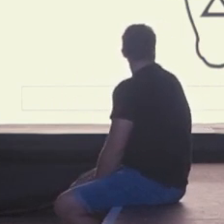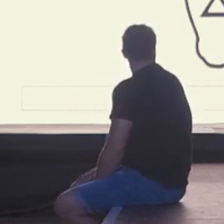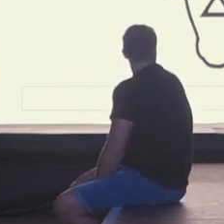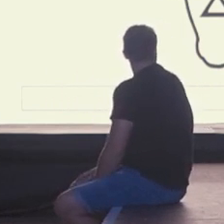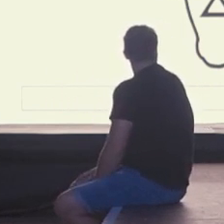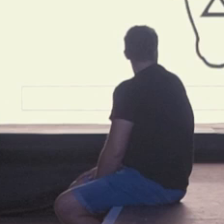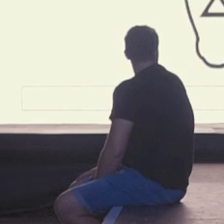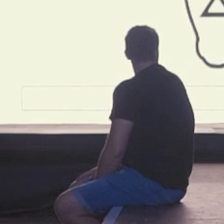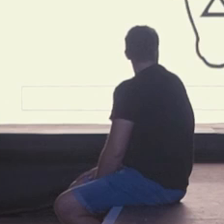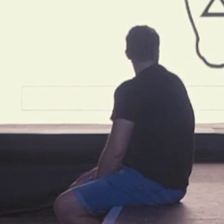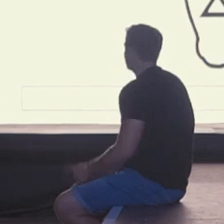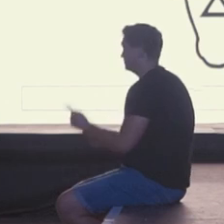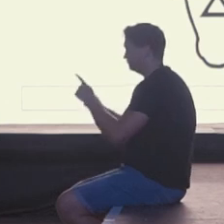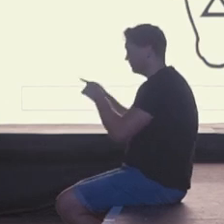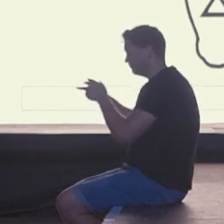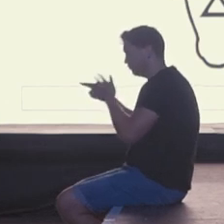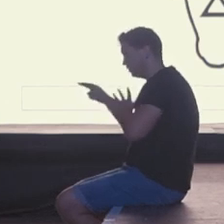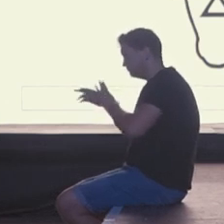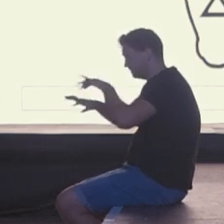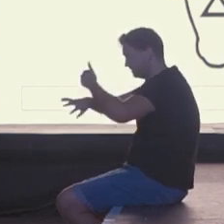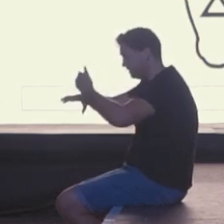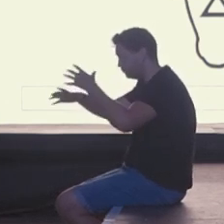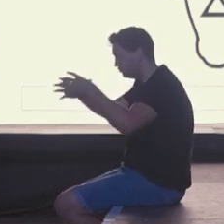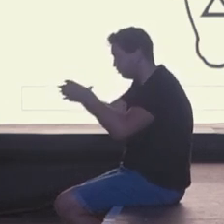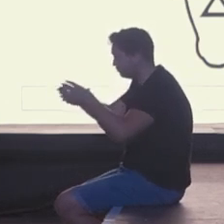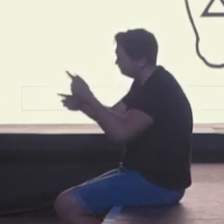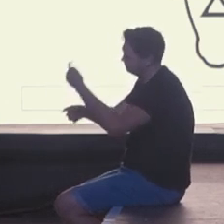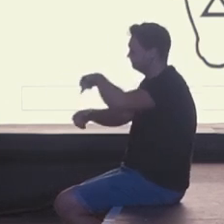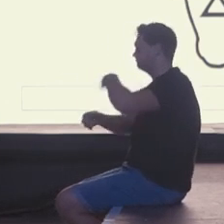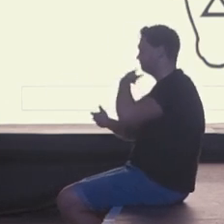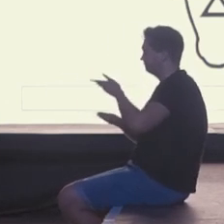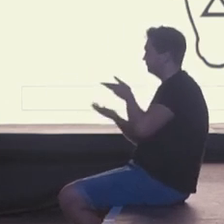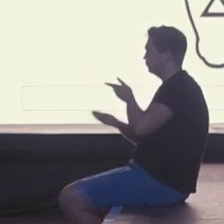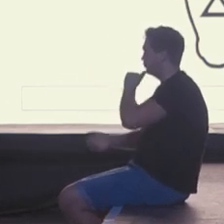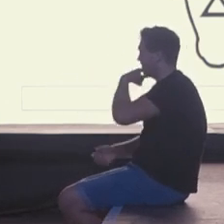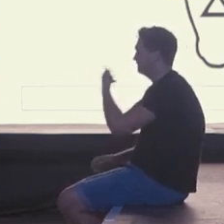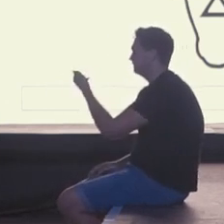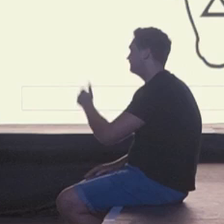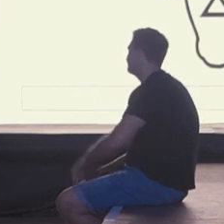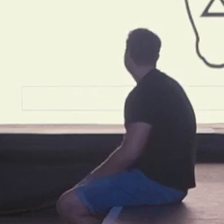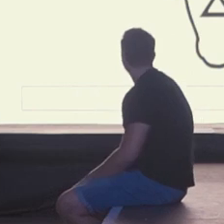2 ways. Definitely, if you want to start a local group in your area, come chat to us.